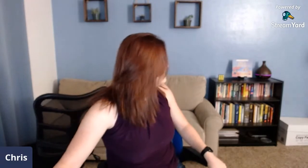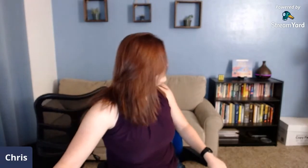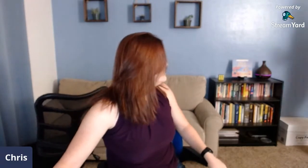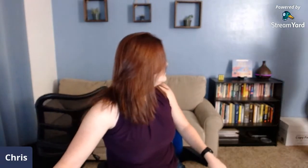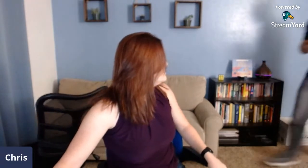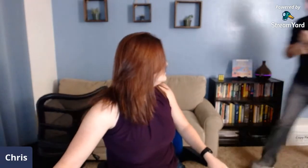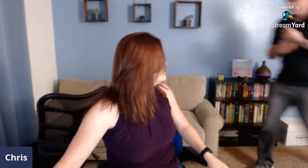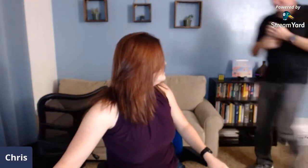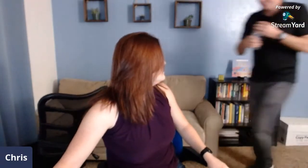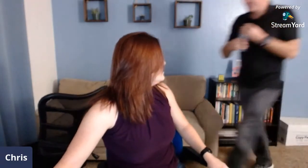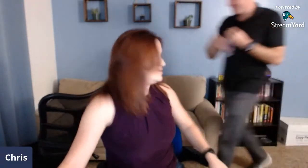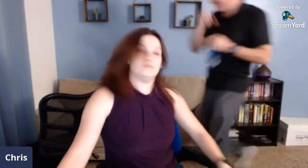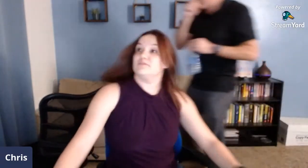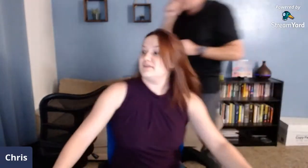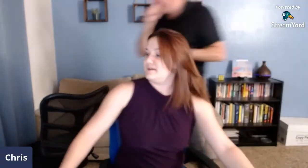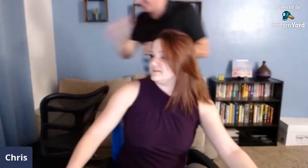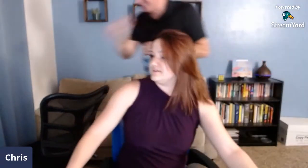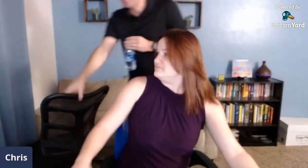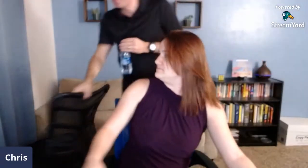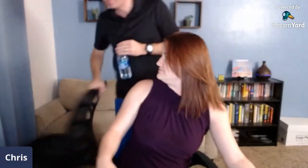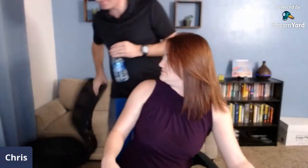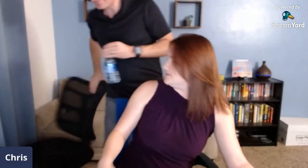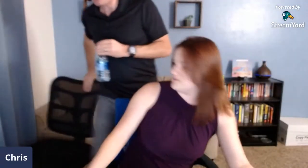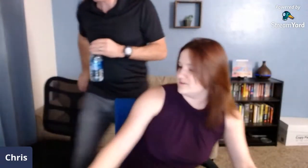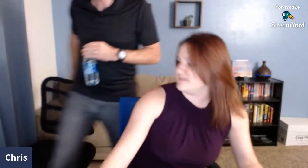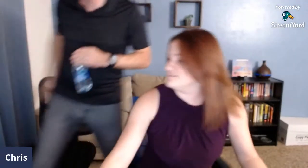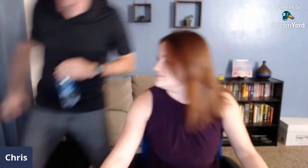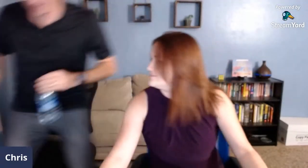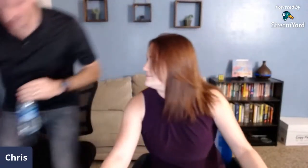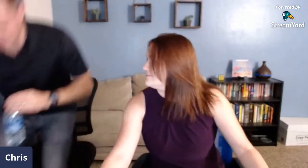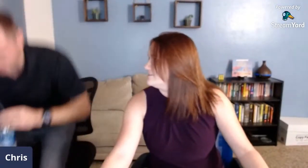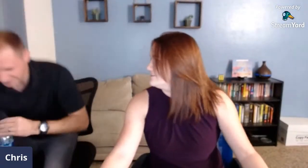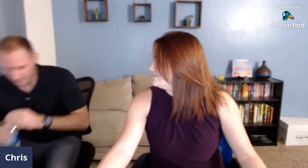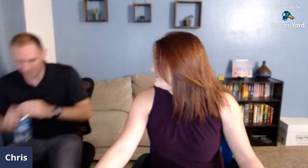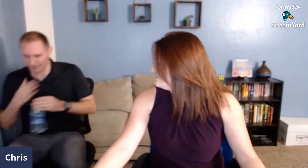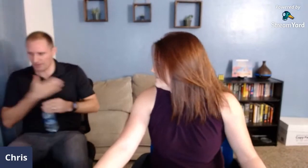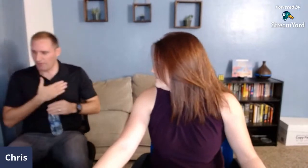about? You doing okay? You doing okay?